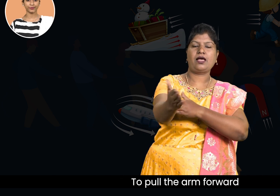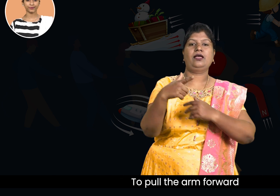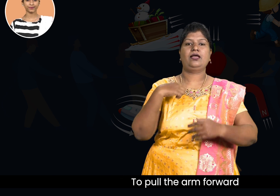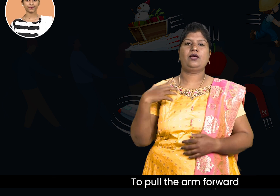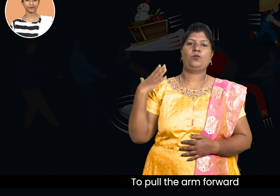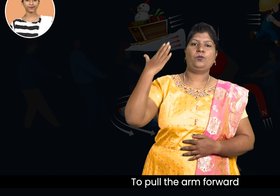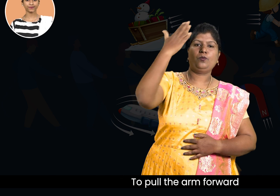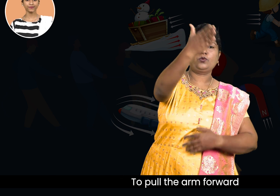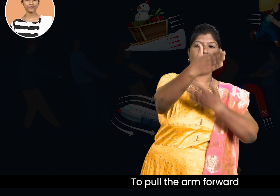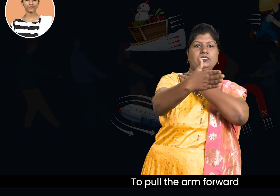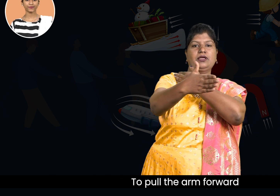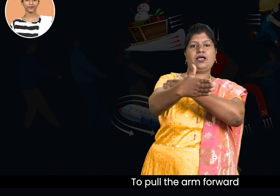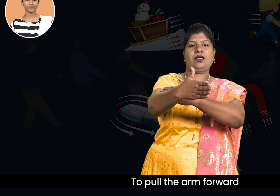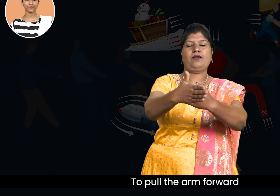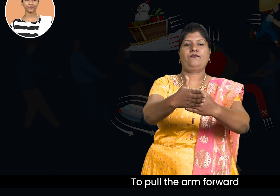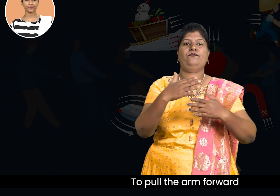forward,